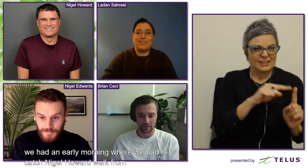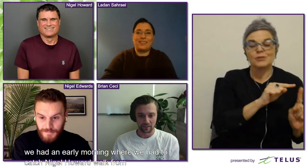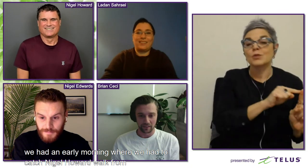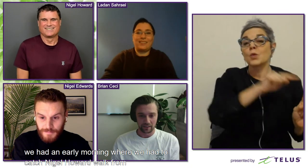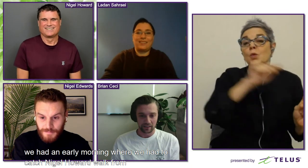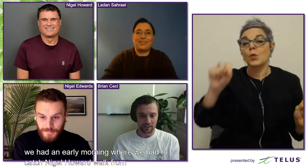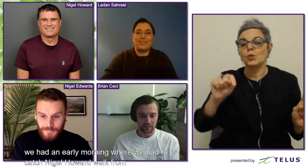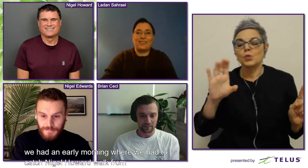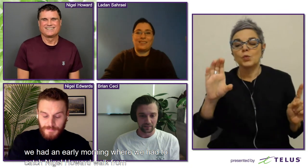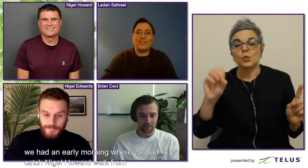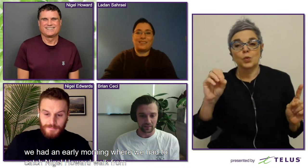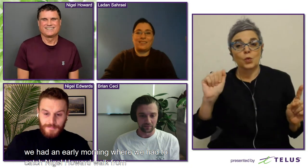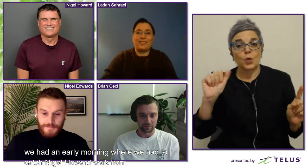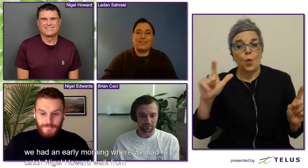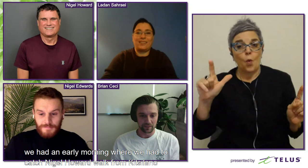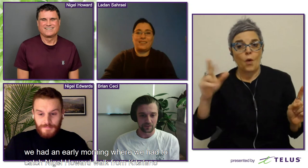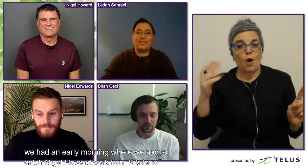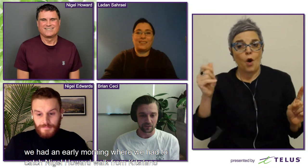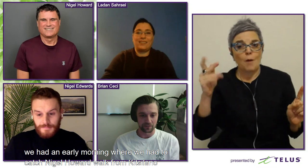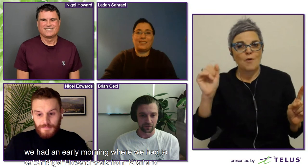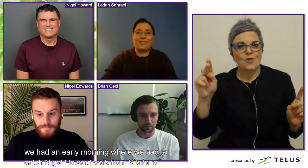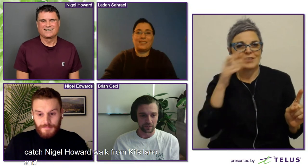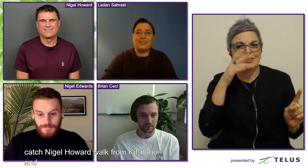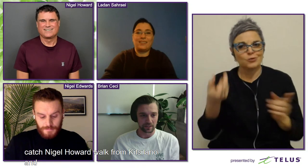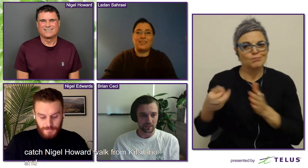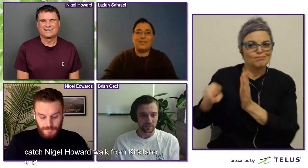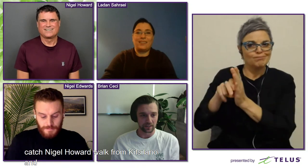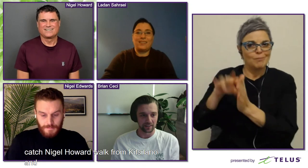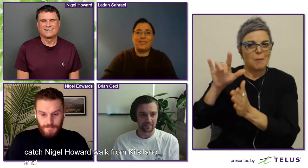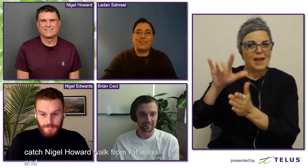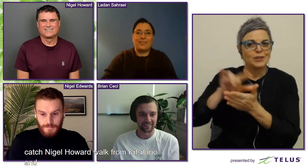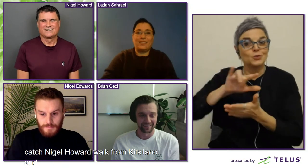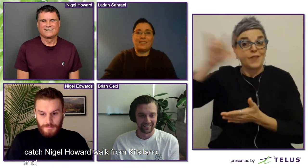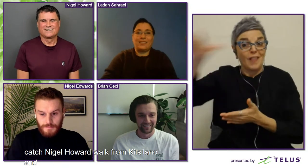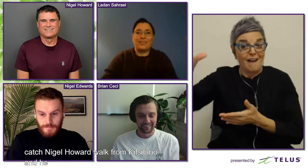Victoria. And as you saw in the film, he's a